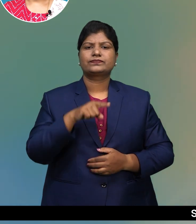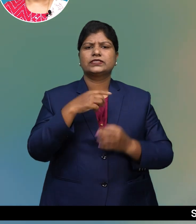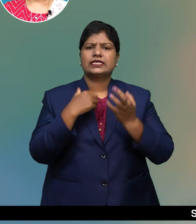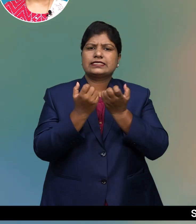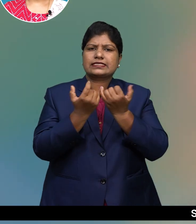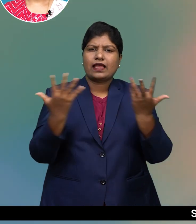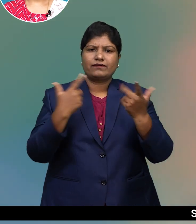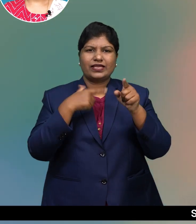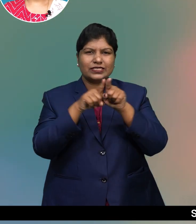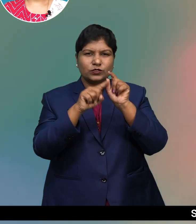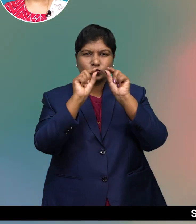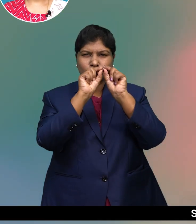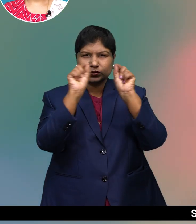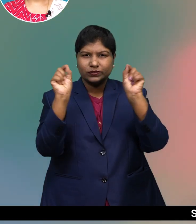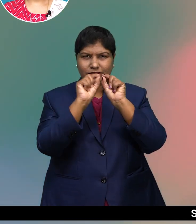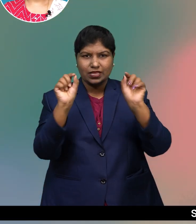several lobules